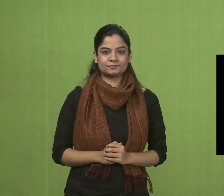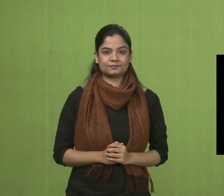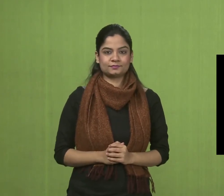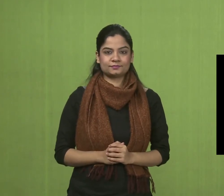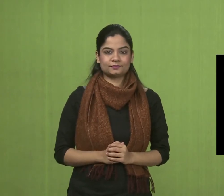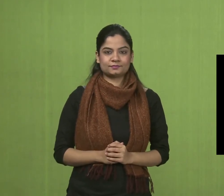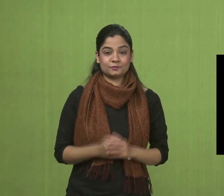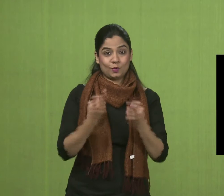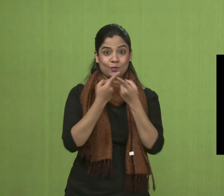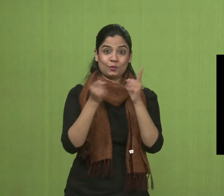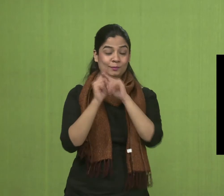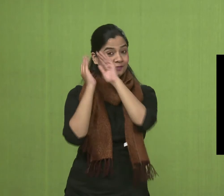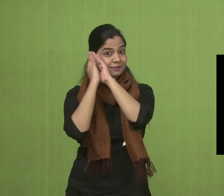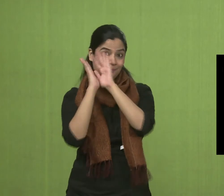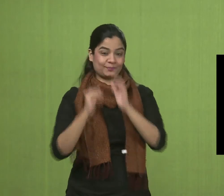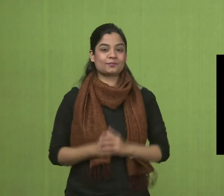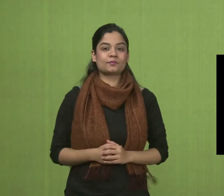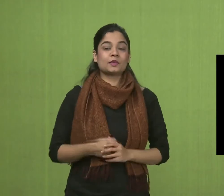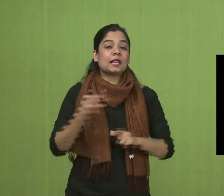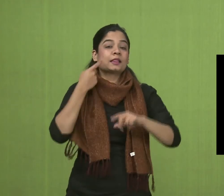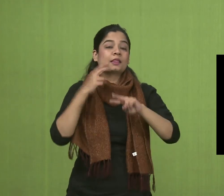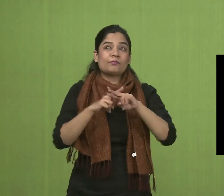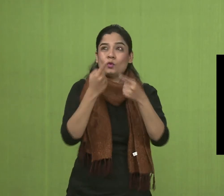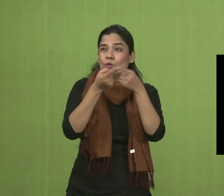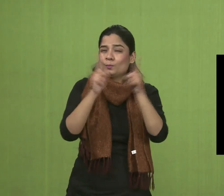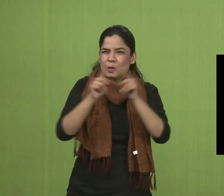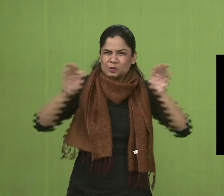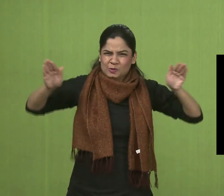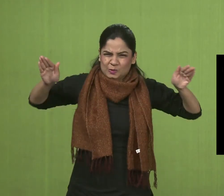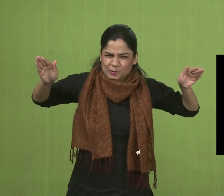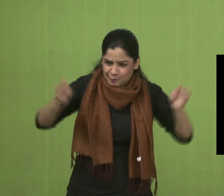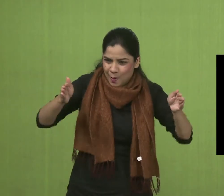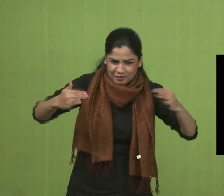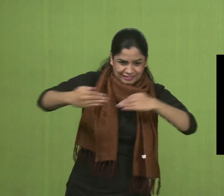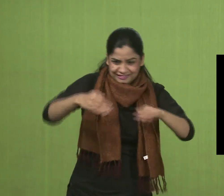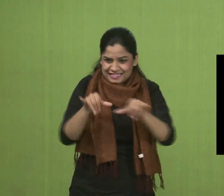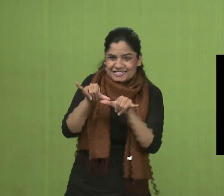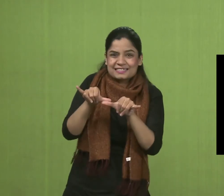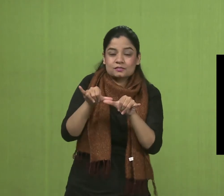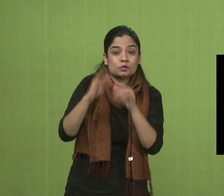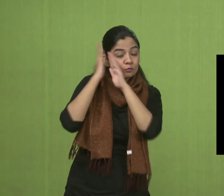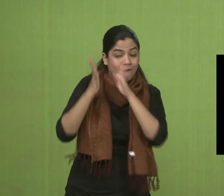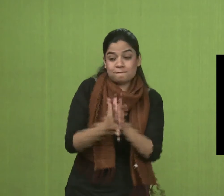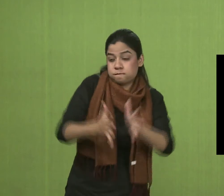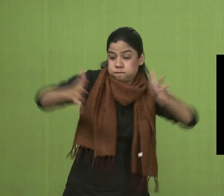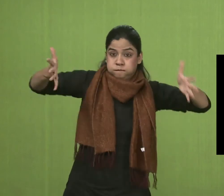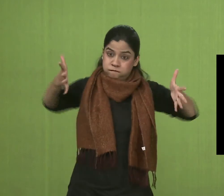If a bedroom is small, you feel the bedroom is small, the beds can be used for children. You can't have a